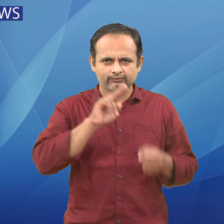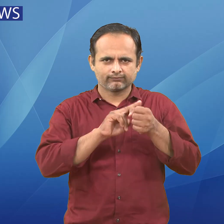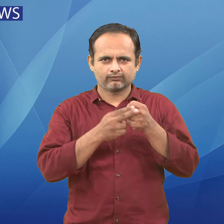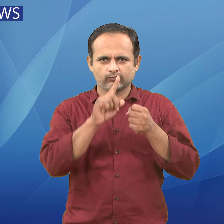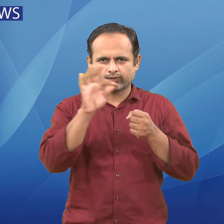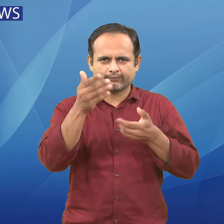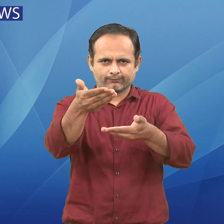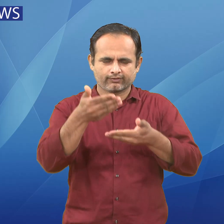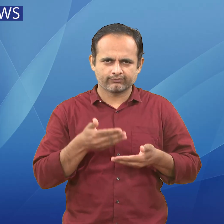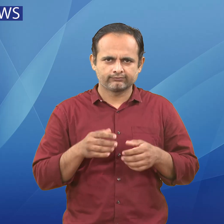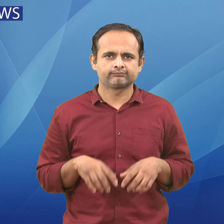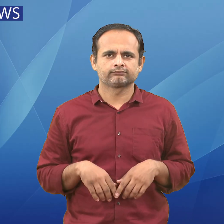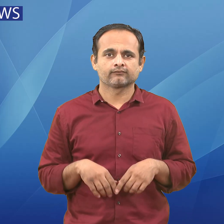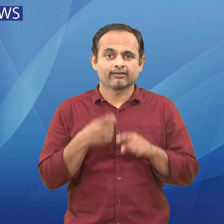Welcome to NISH News Weekly Broadcast.